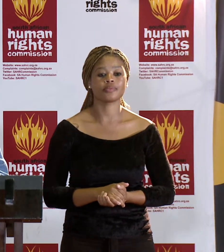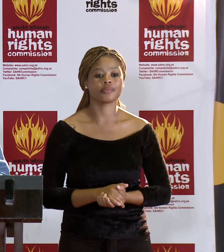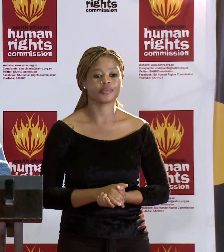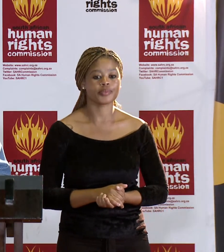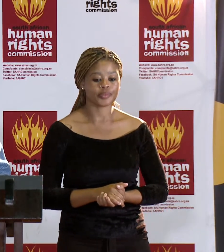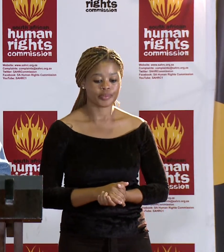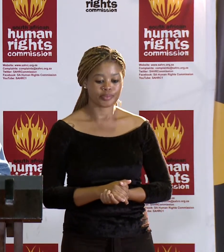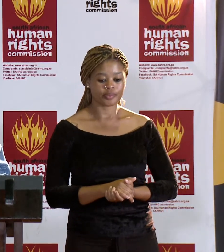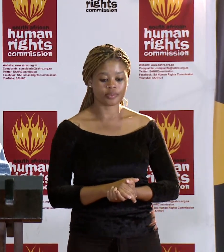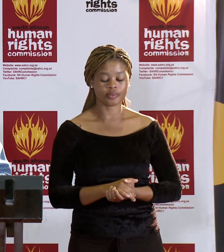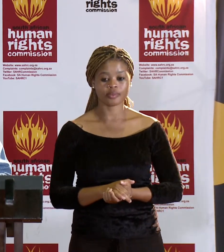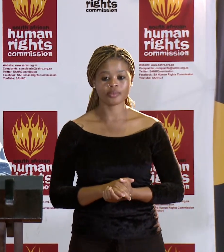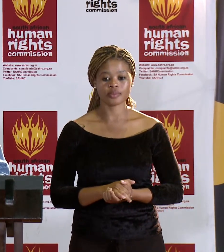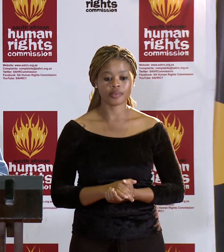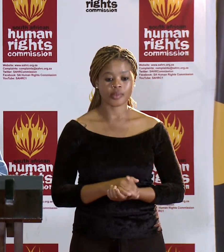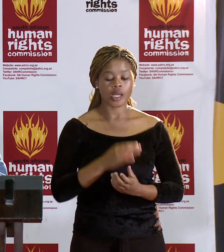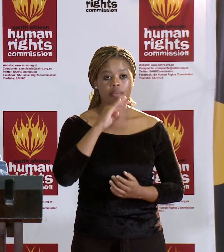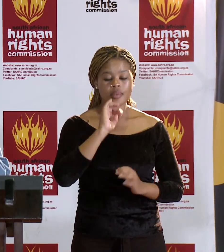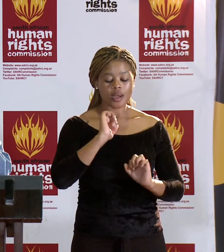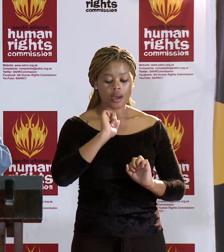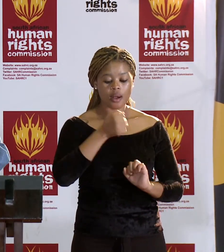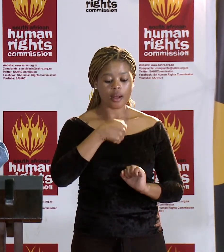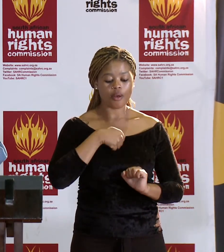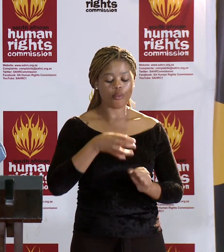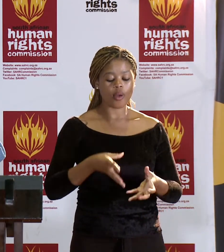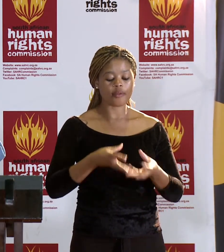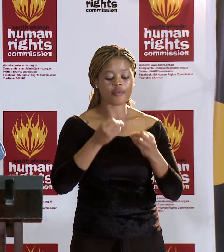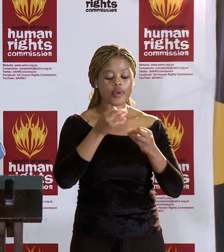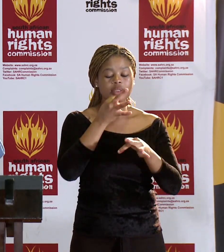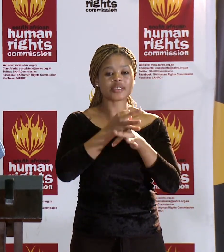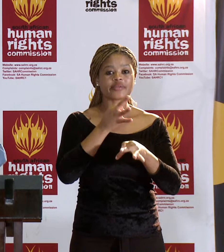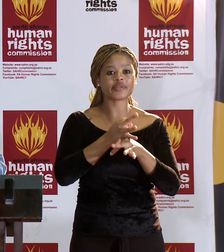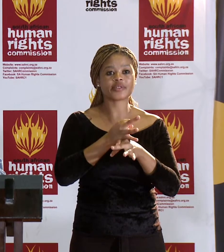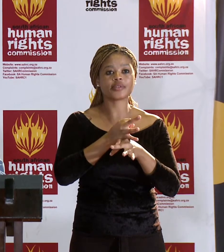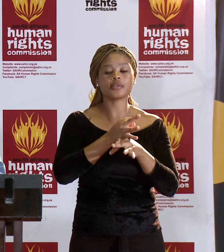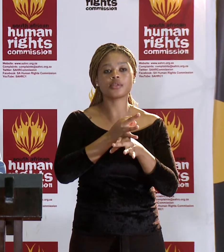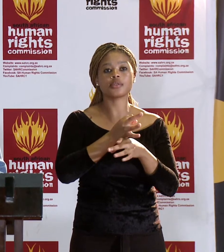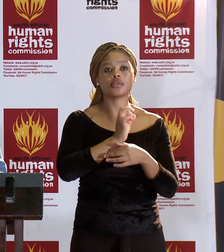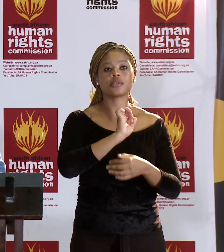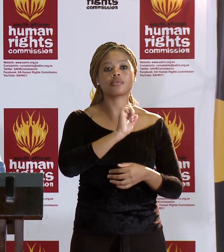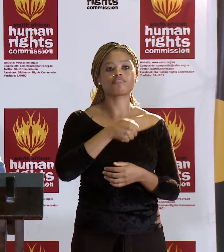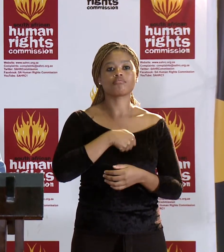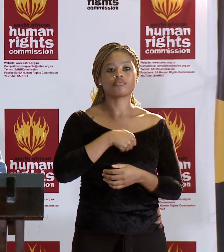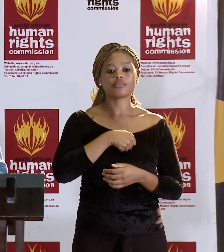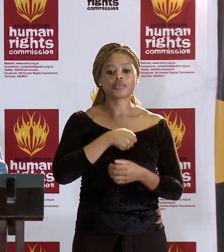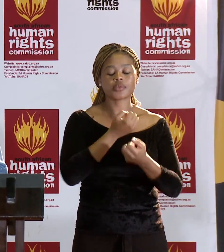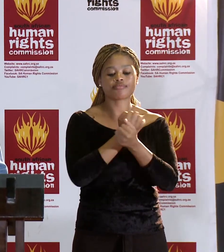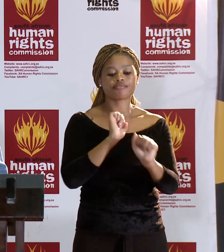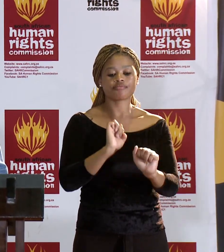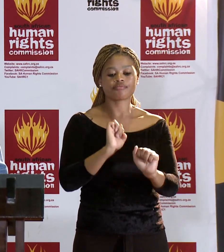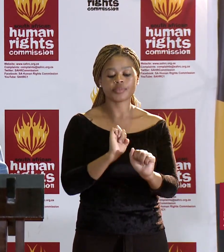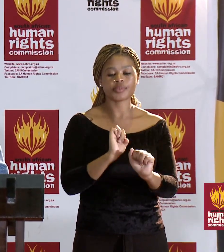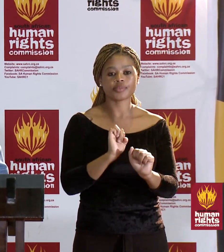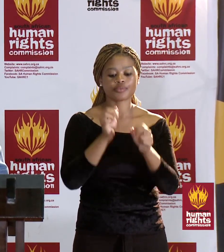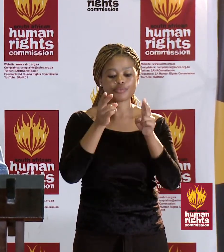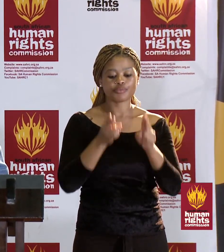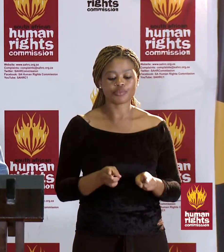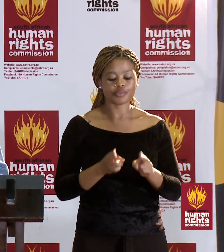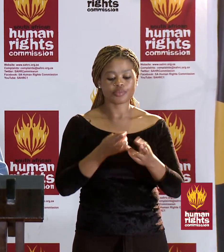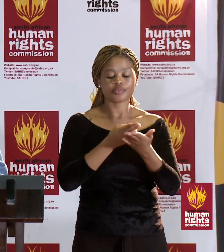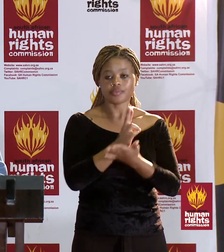And they are our founding fathers of our democratic,